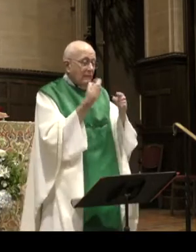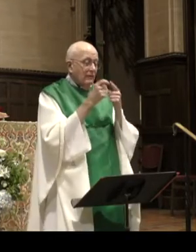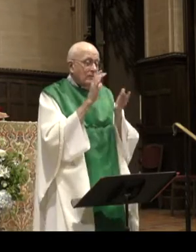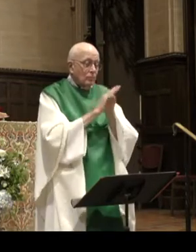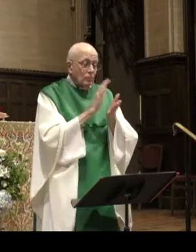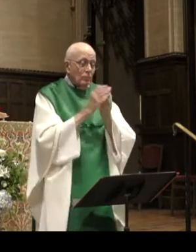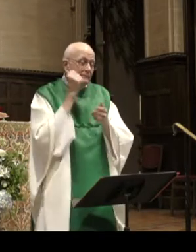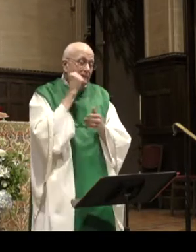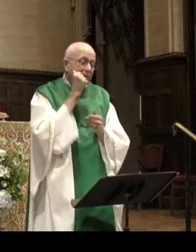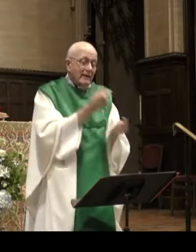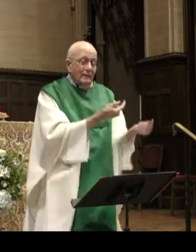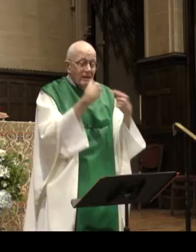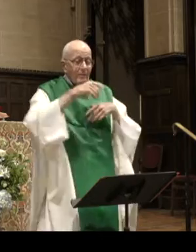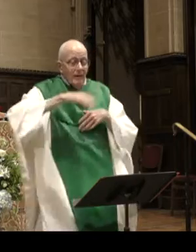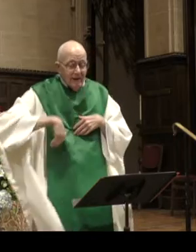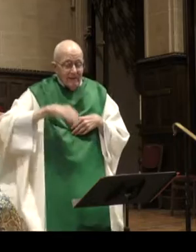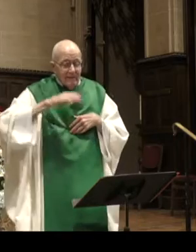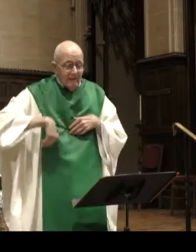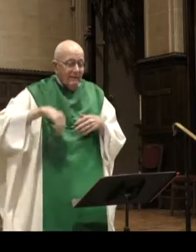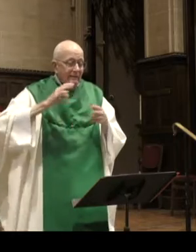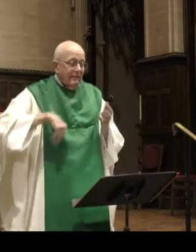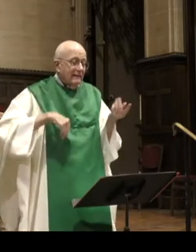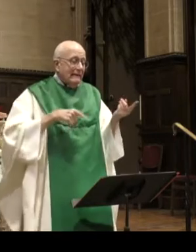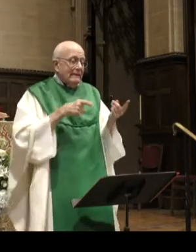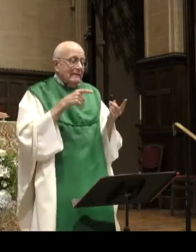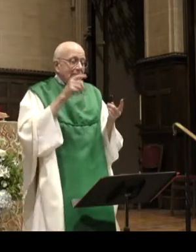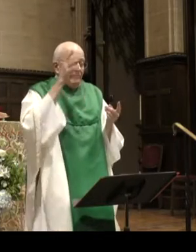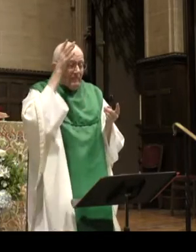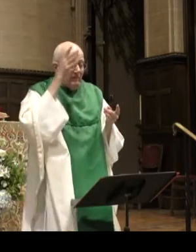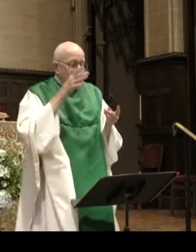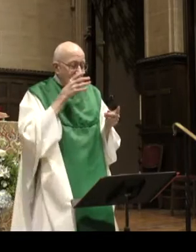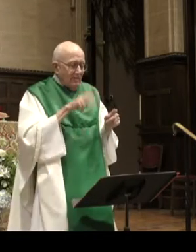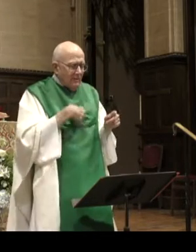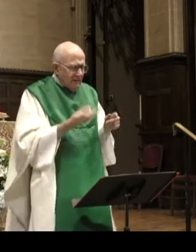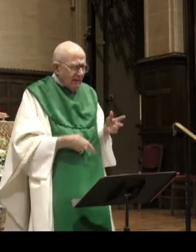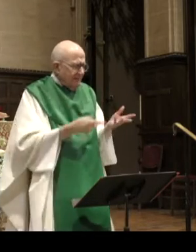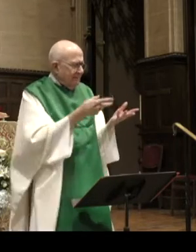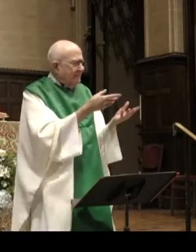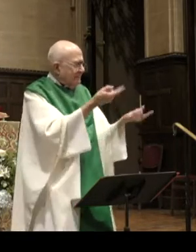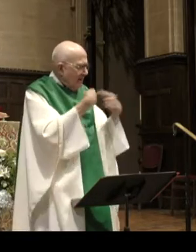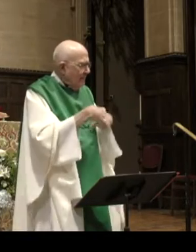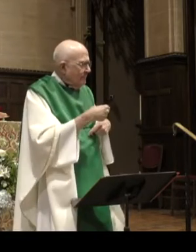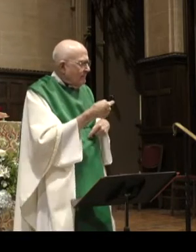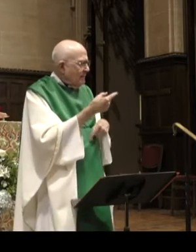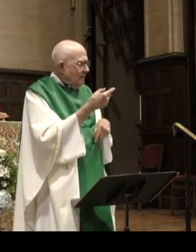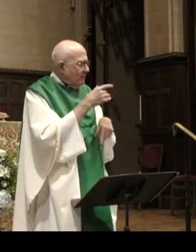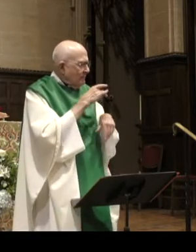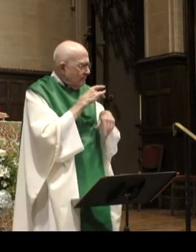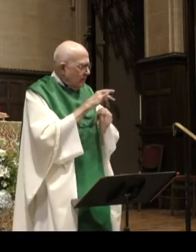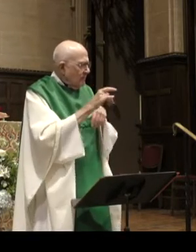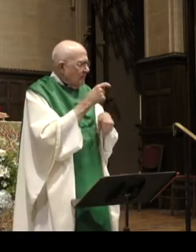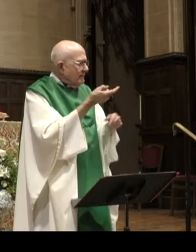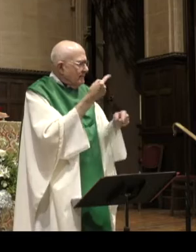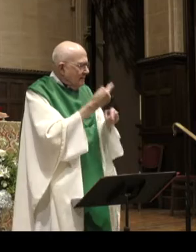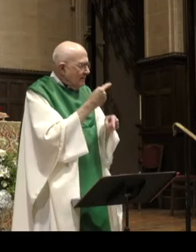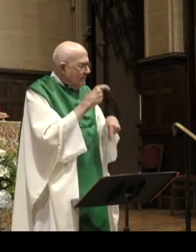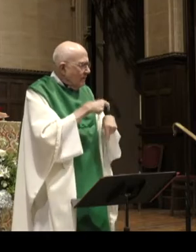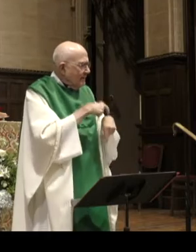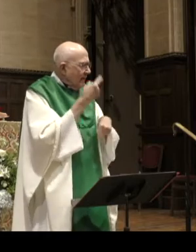came home from school every day, came late, always late. Father and mother were getting upset, said, come early, the right time